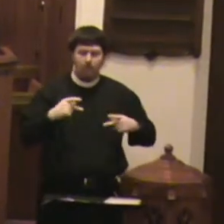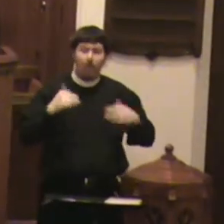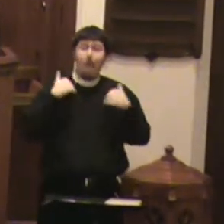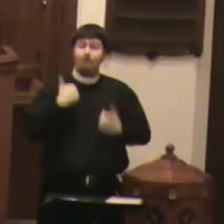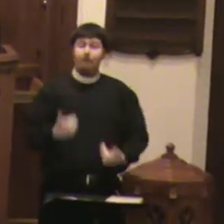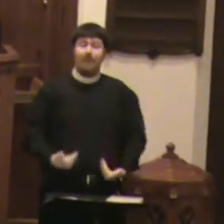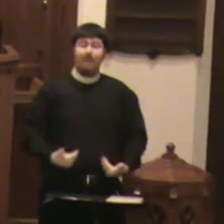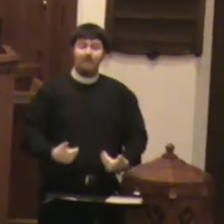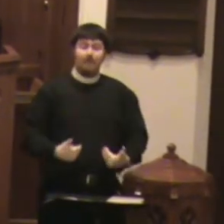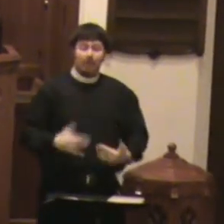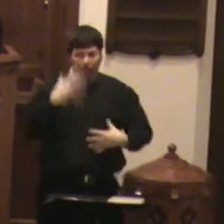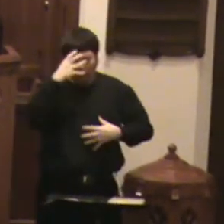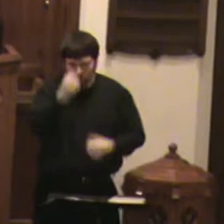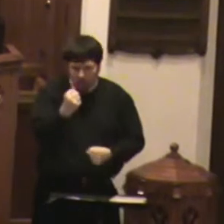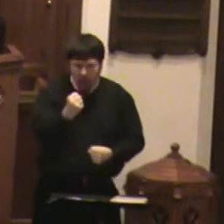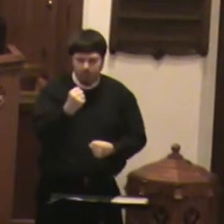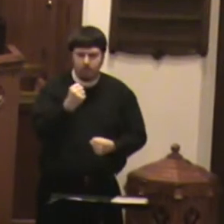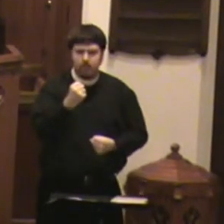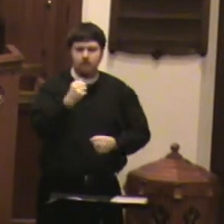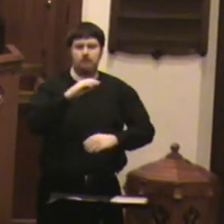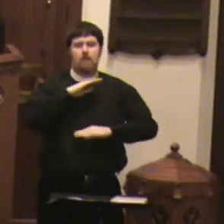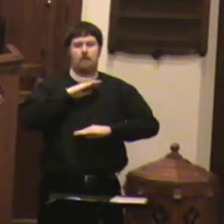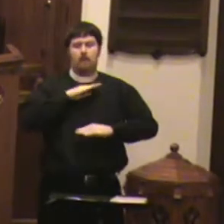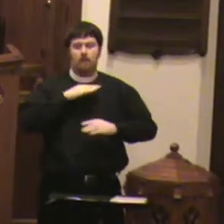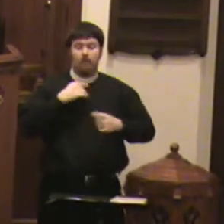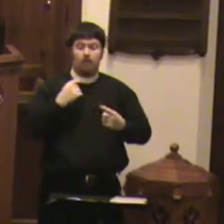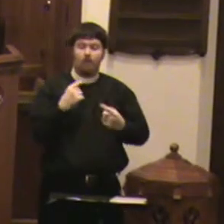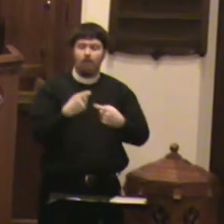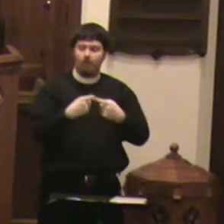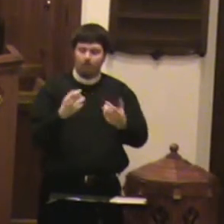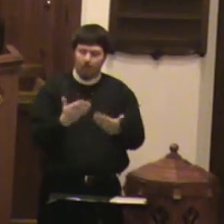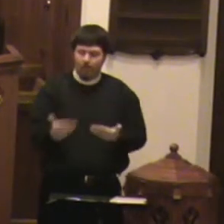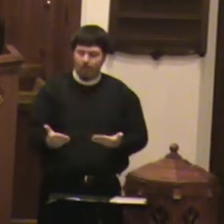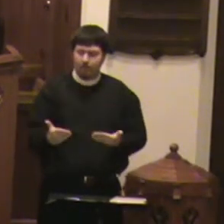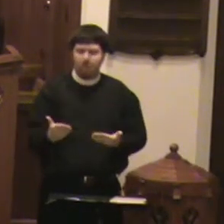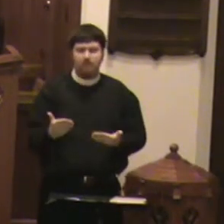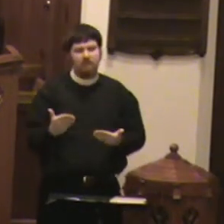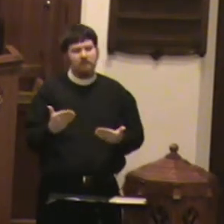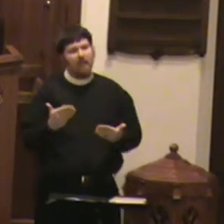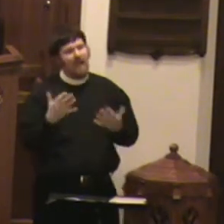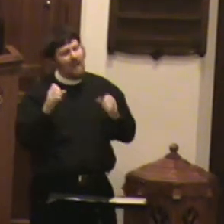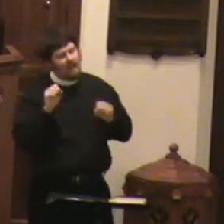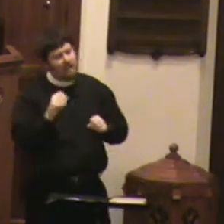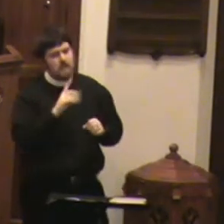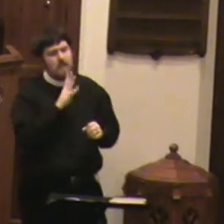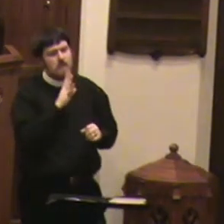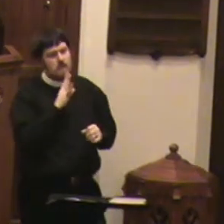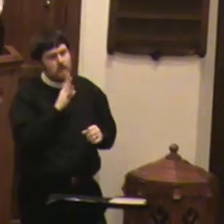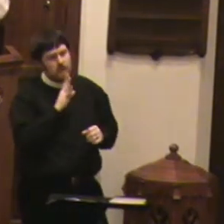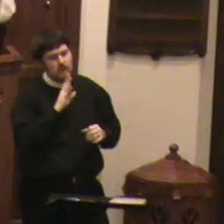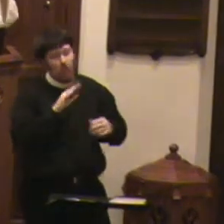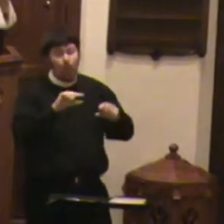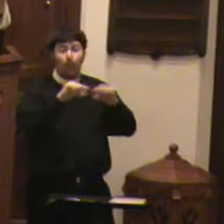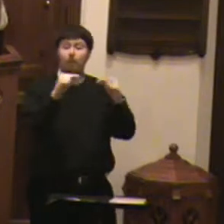comes from both of those things. It can refer to a group of people who are enjoying